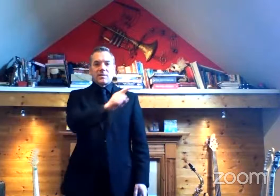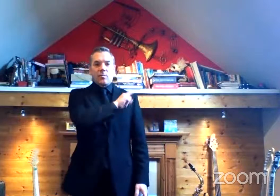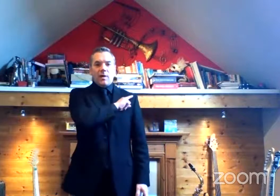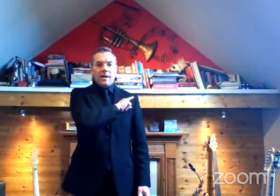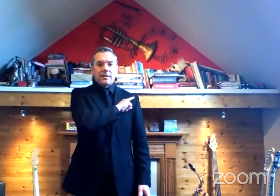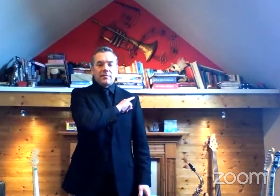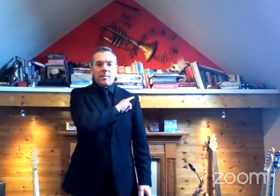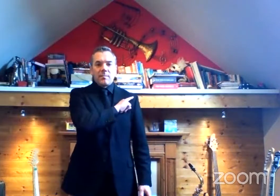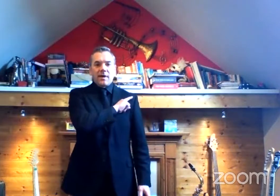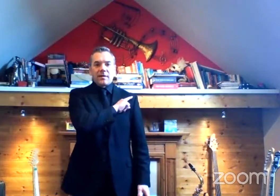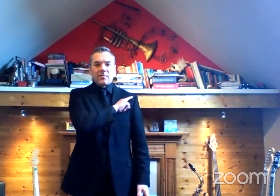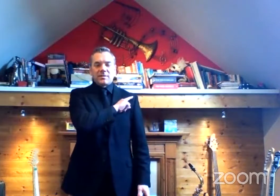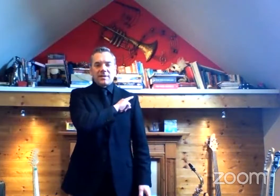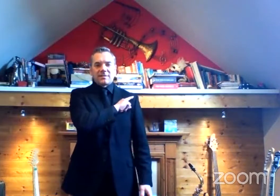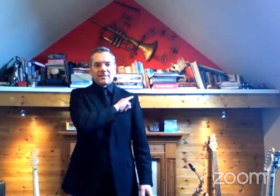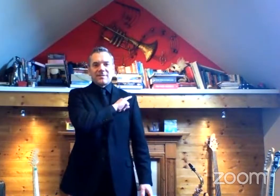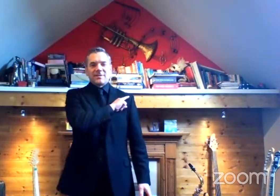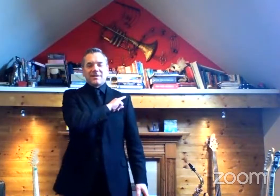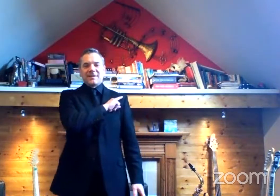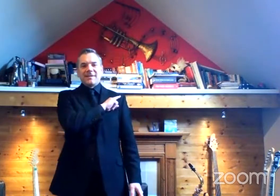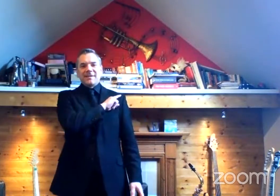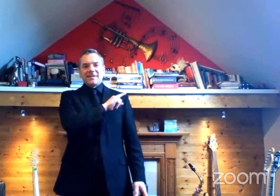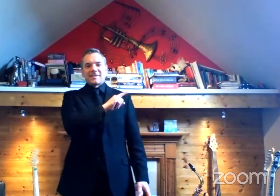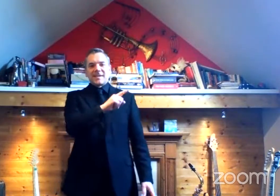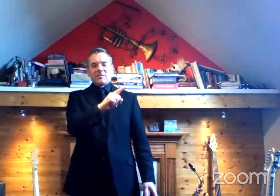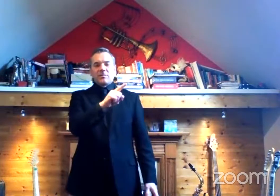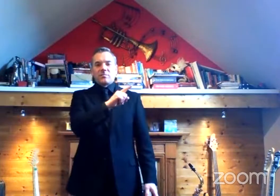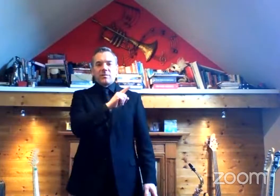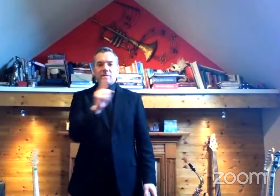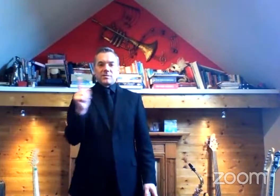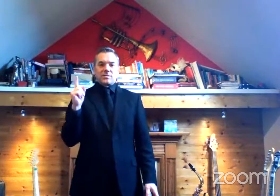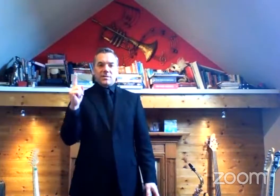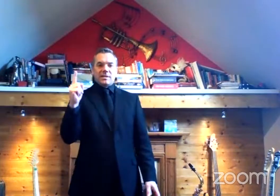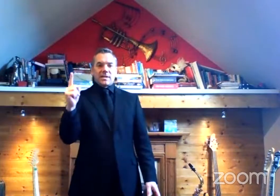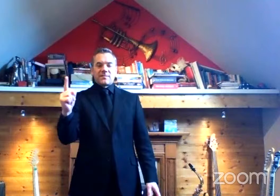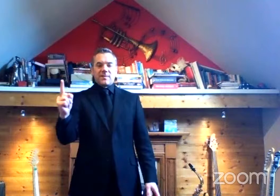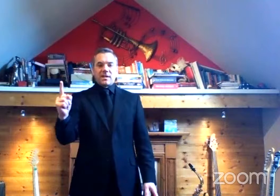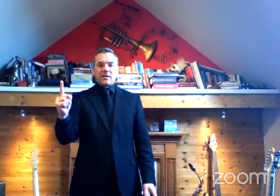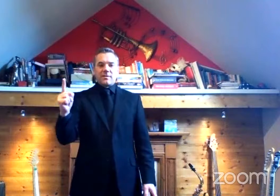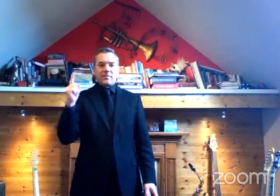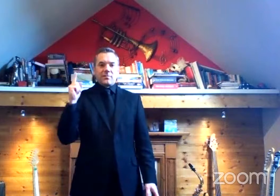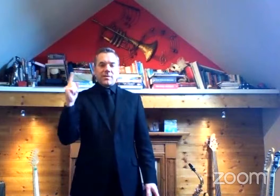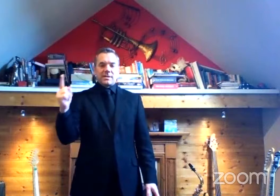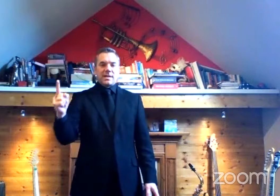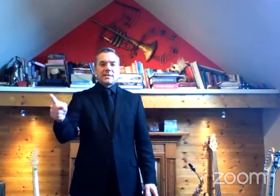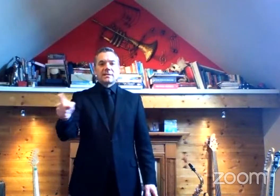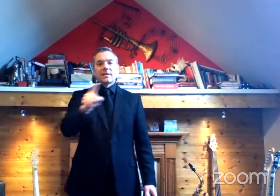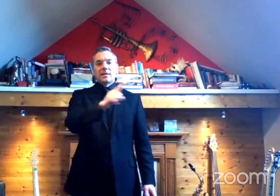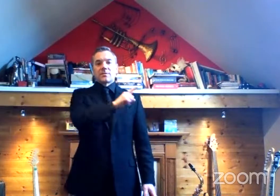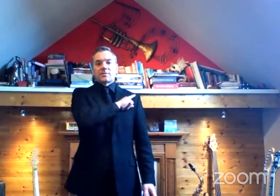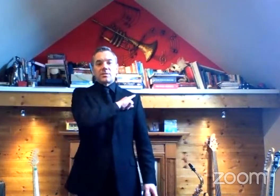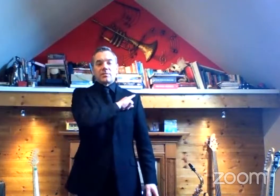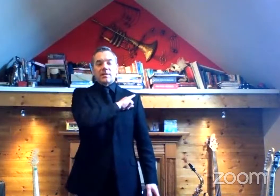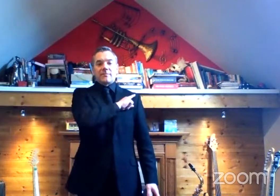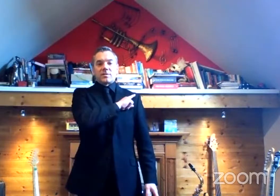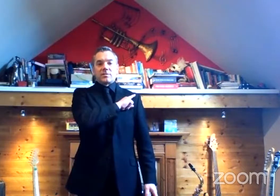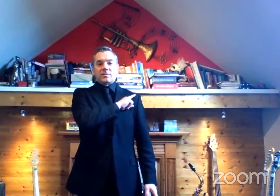going to say, why? Remember that sign that we've done before? So your index finger for your right hand goes to your left